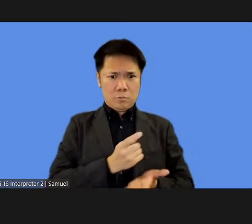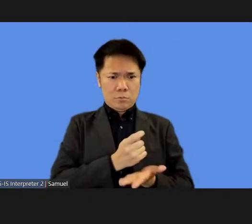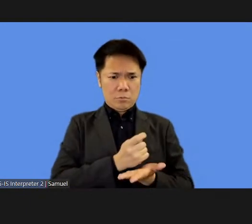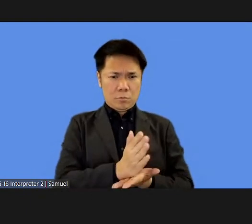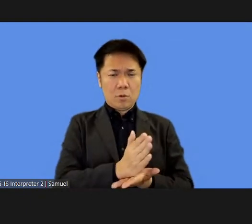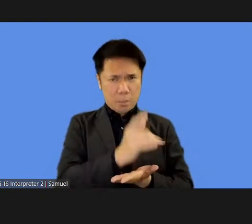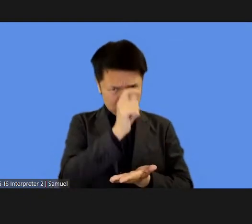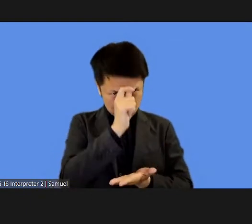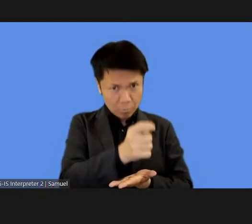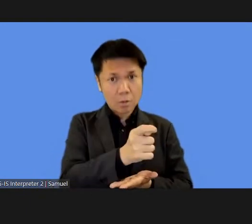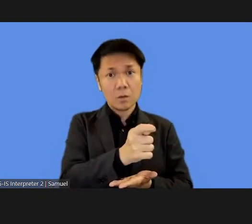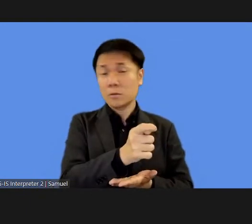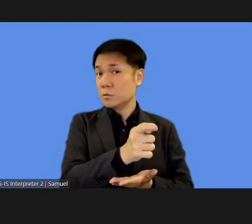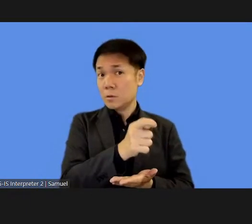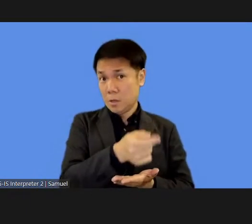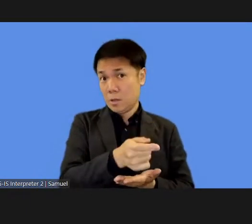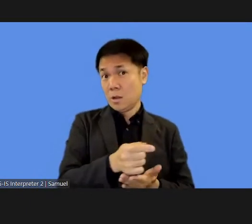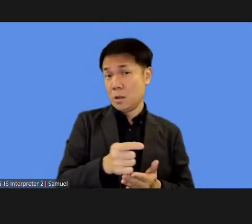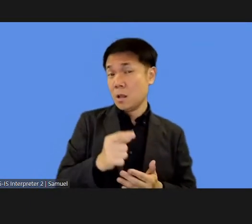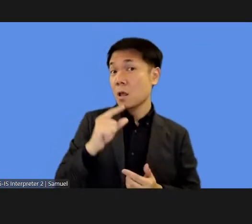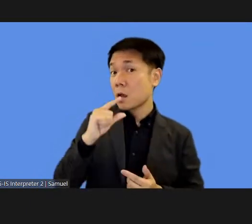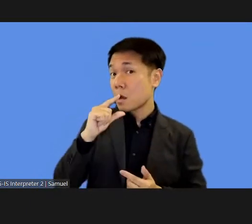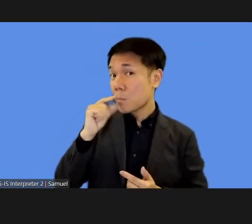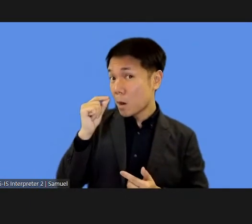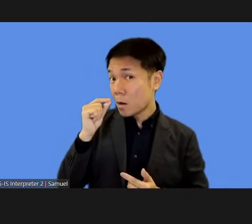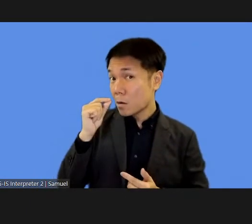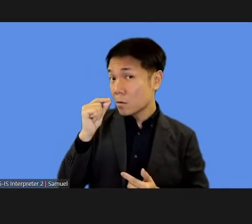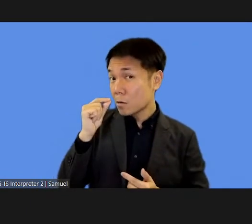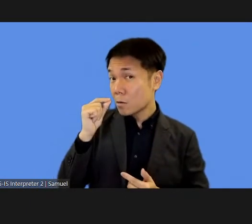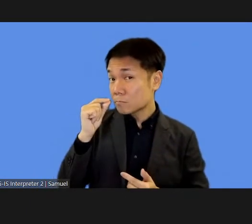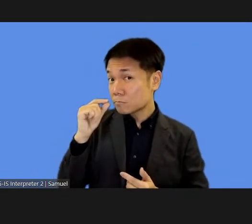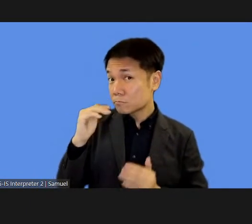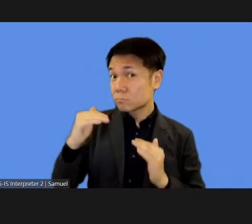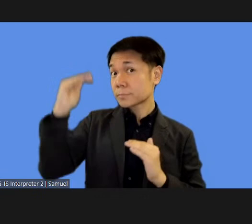education, which should be sustainable